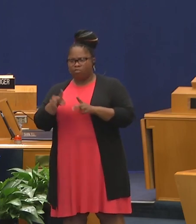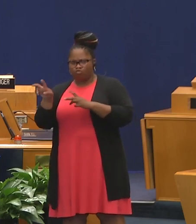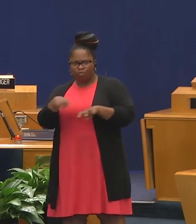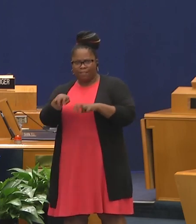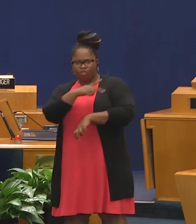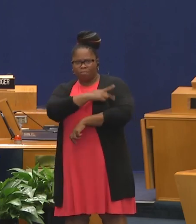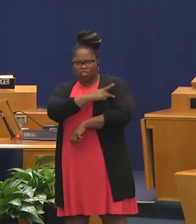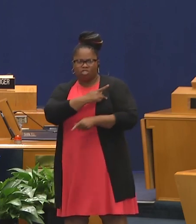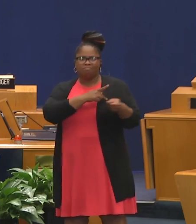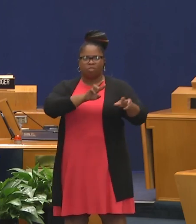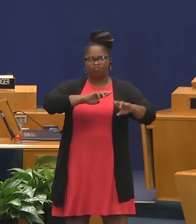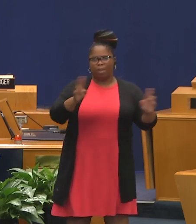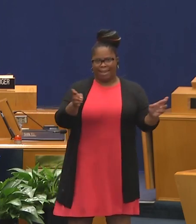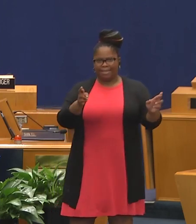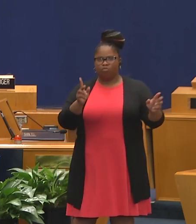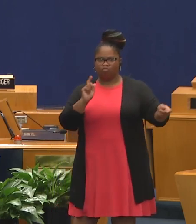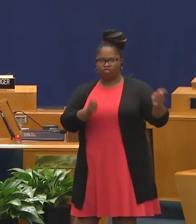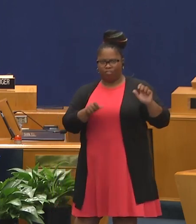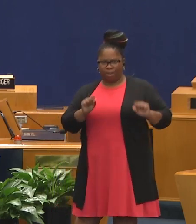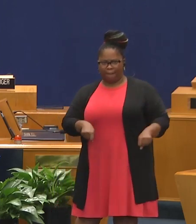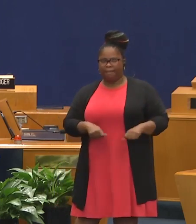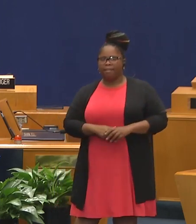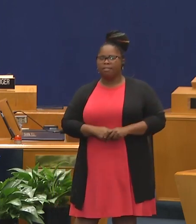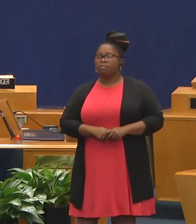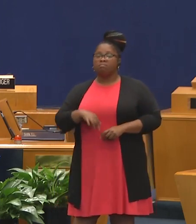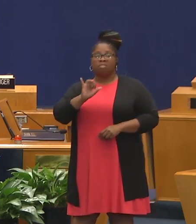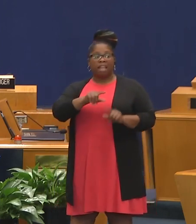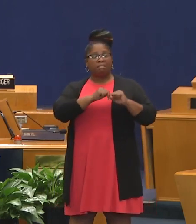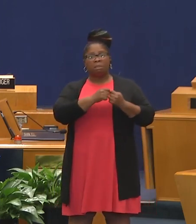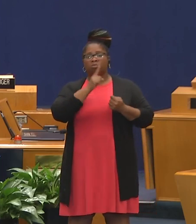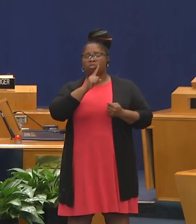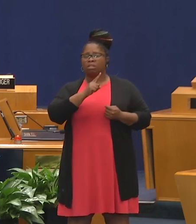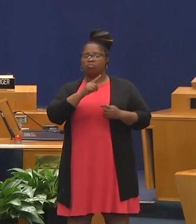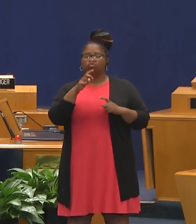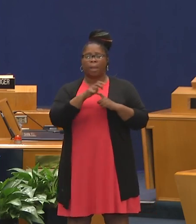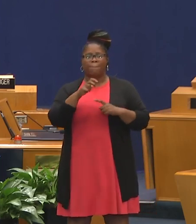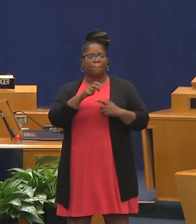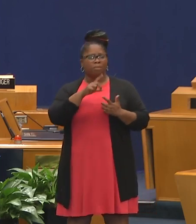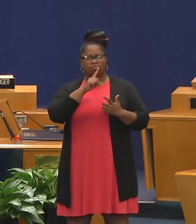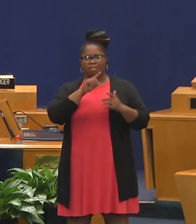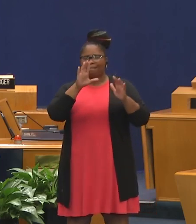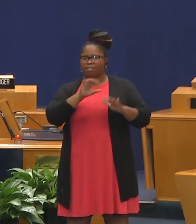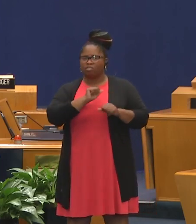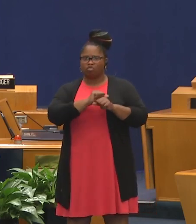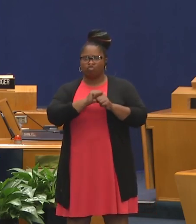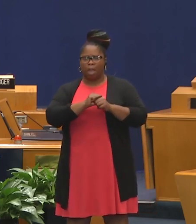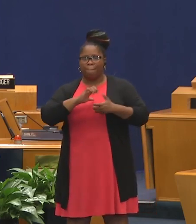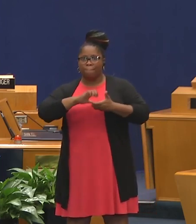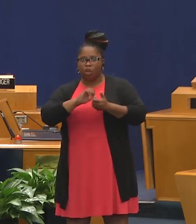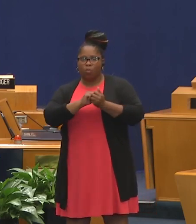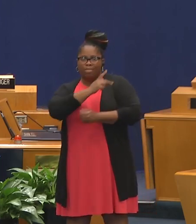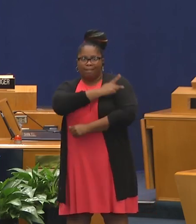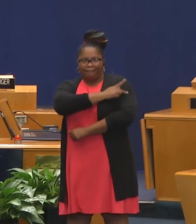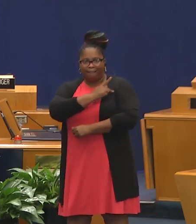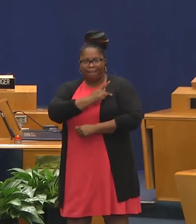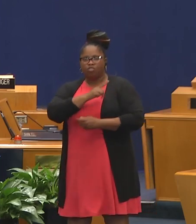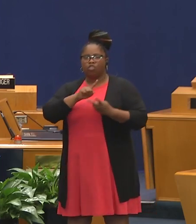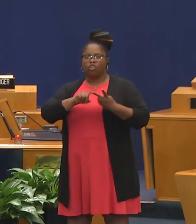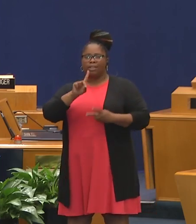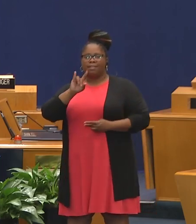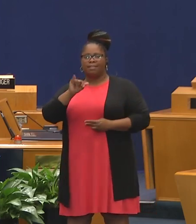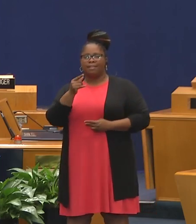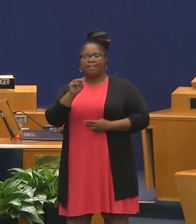team on the ground is excellent. They've done a fantastic job with the partnership with Dignity Health and Kaiser Permanente on setting it up, and